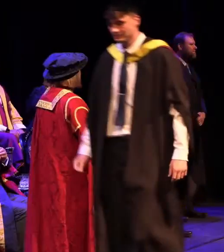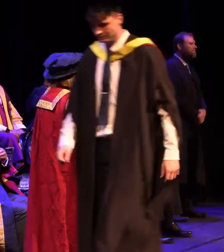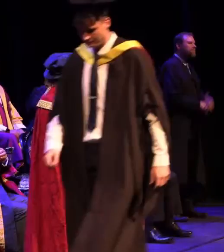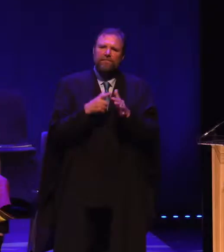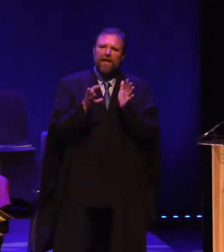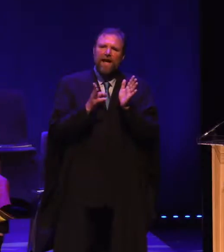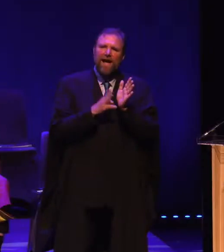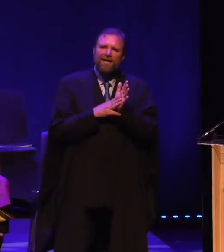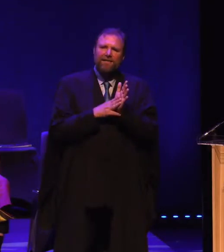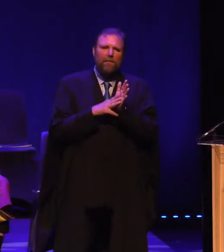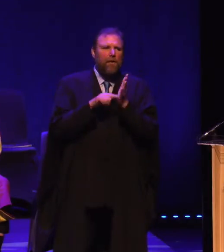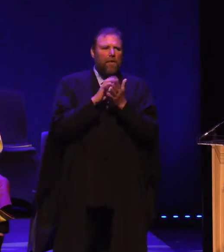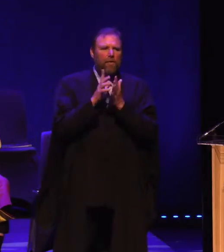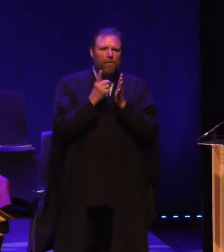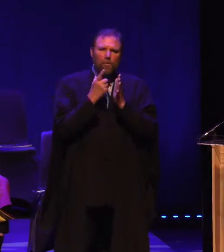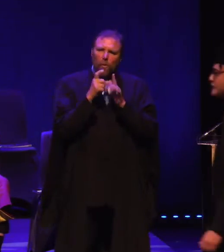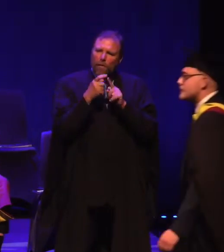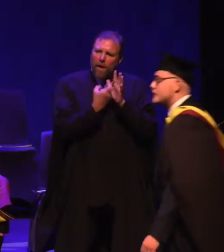Adam Dorban.